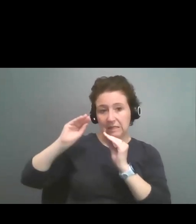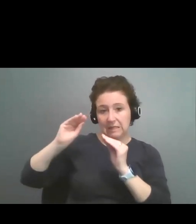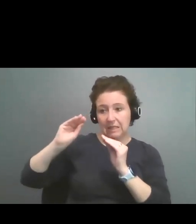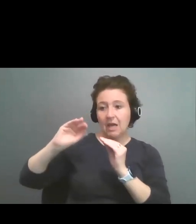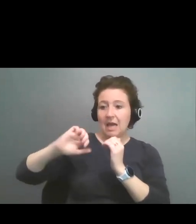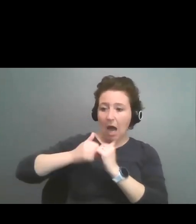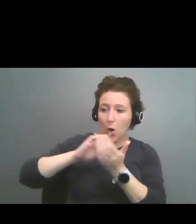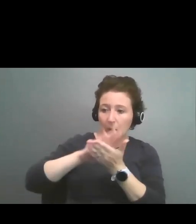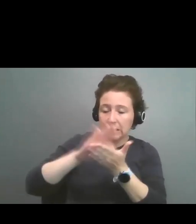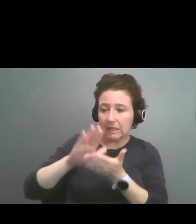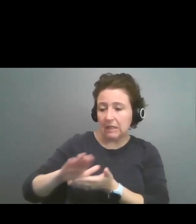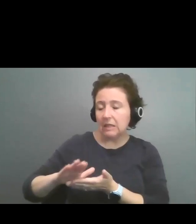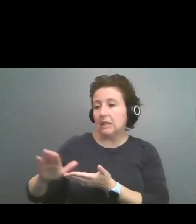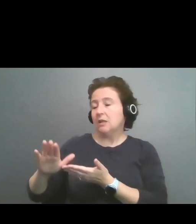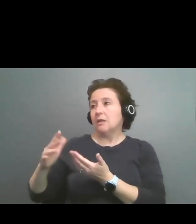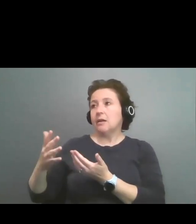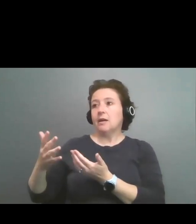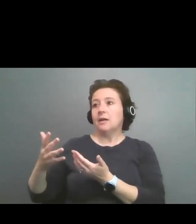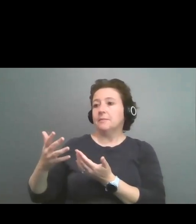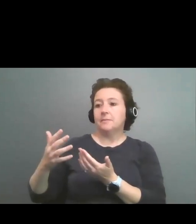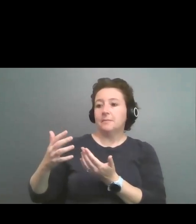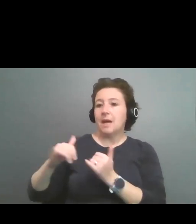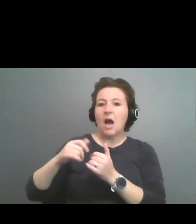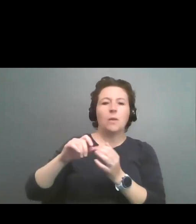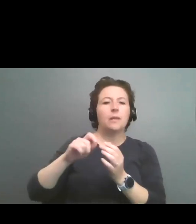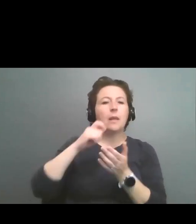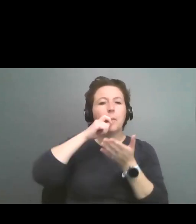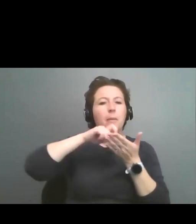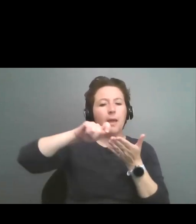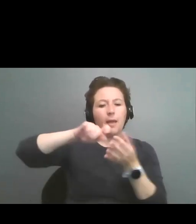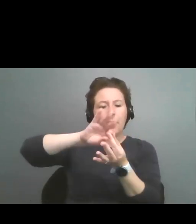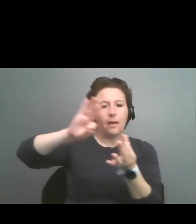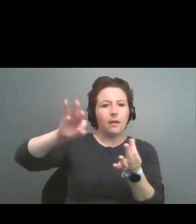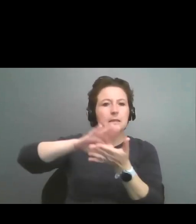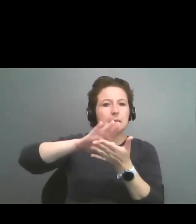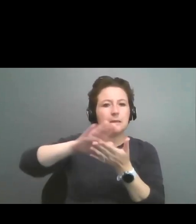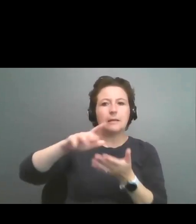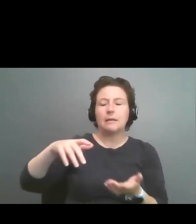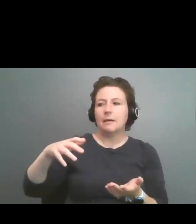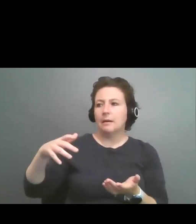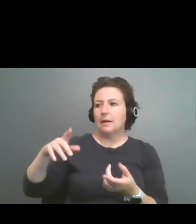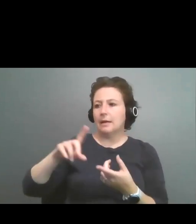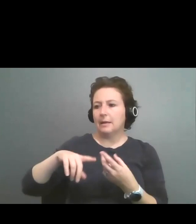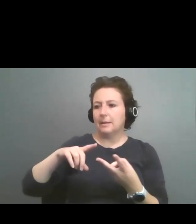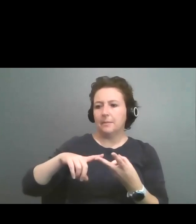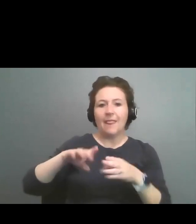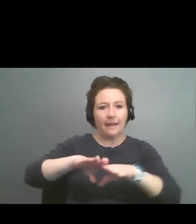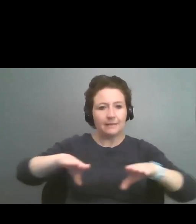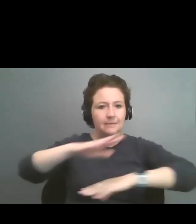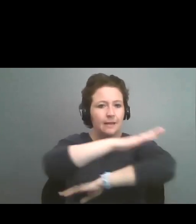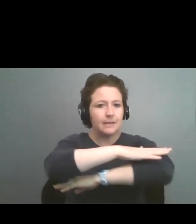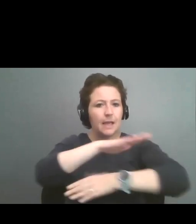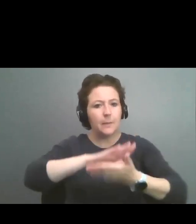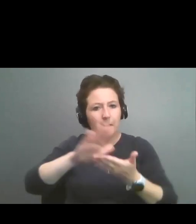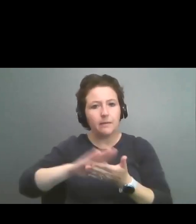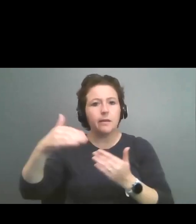cleaning procedures, cleaning the pens off, the stylus off, the tables off on a